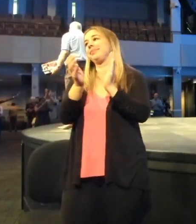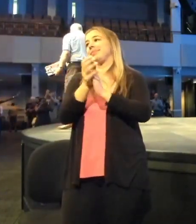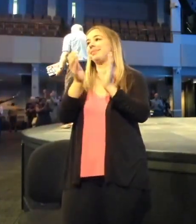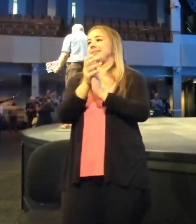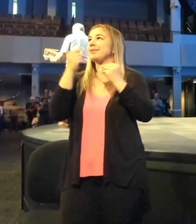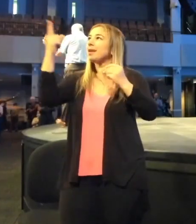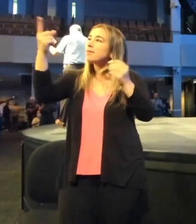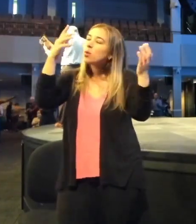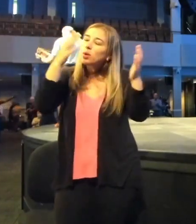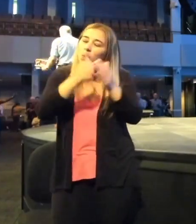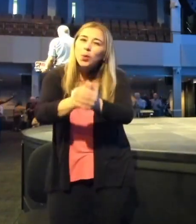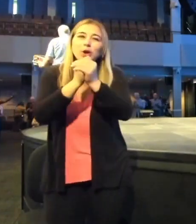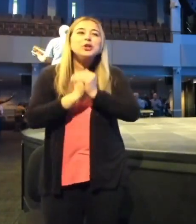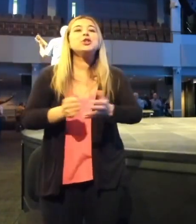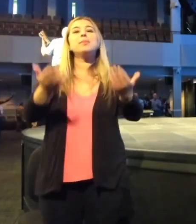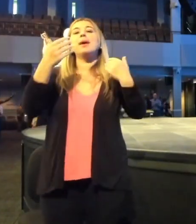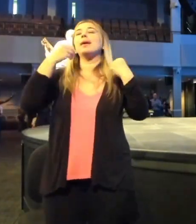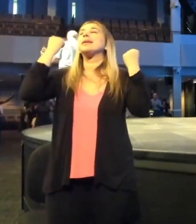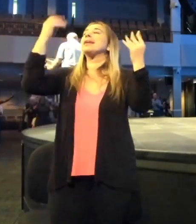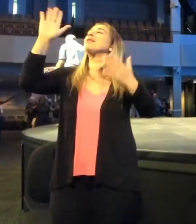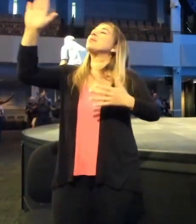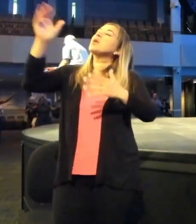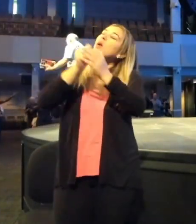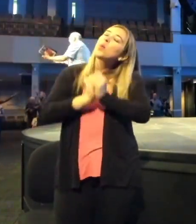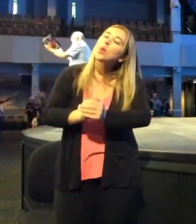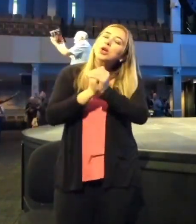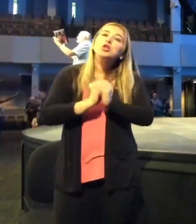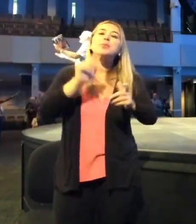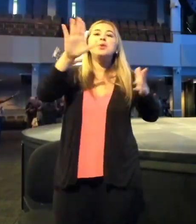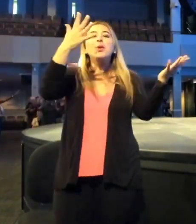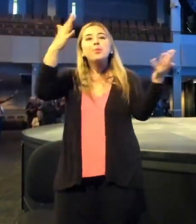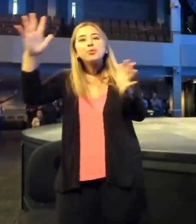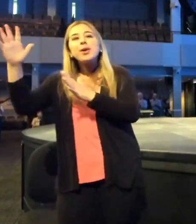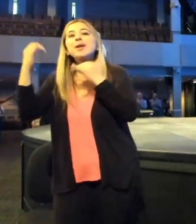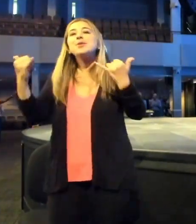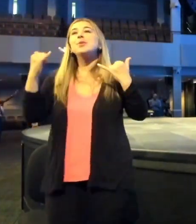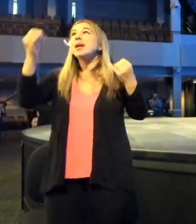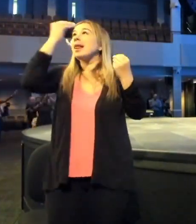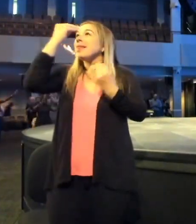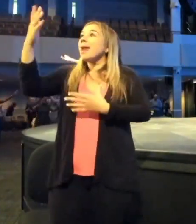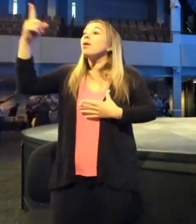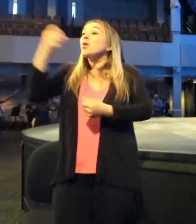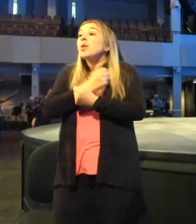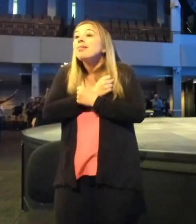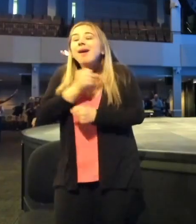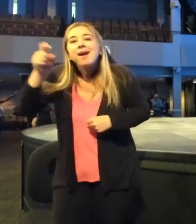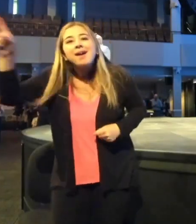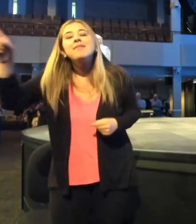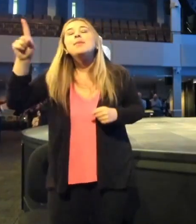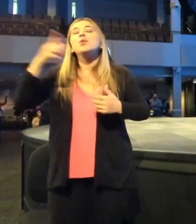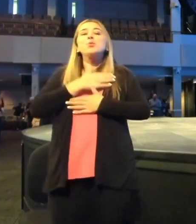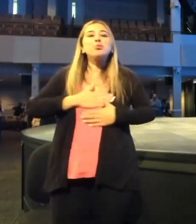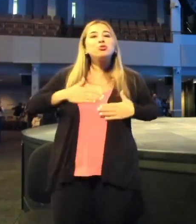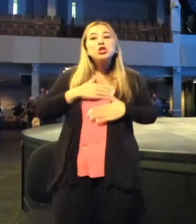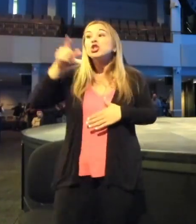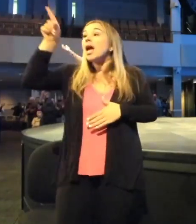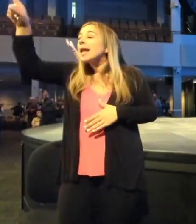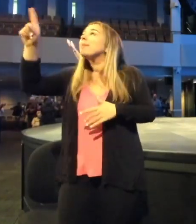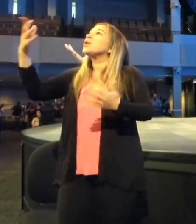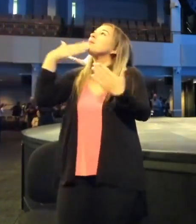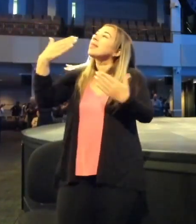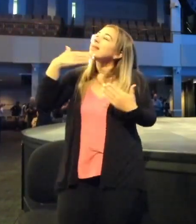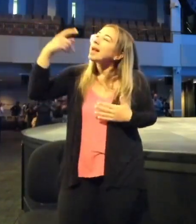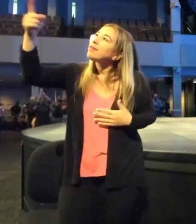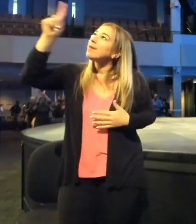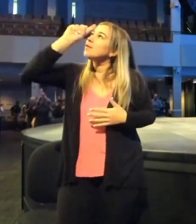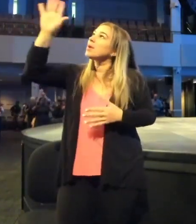give Him worship. Come on, give Him your worship today. Give Him your praise. Let Him know that you love Him, that you appreciate Him, that you thank Him for